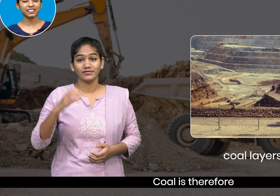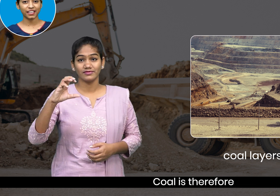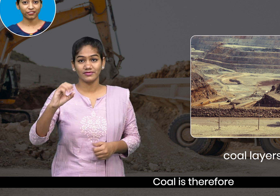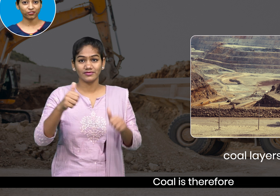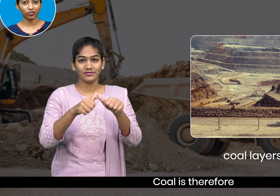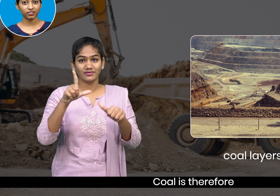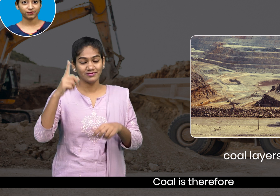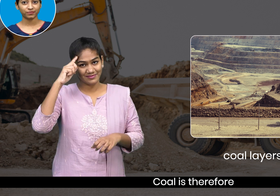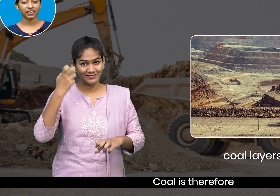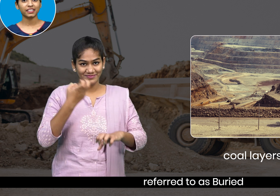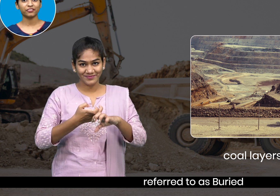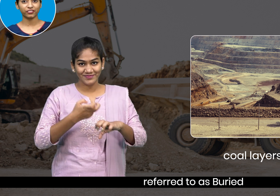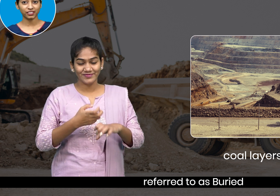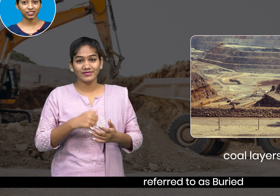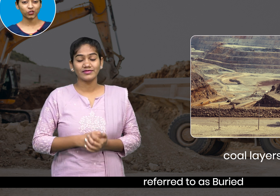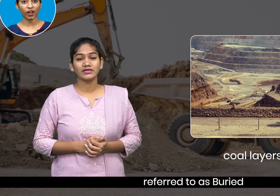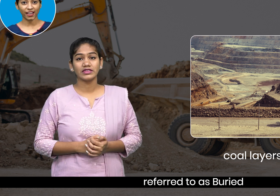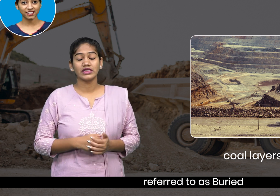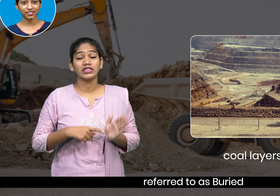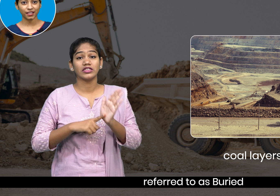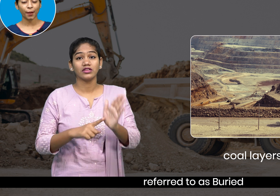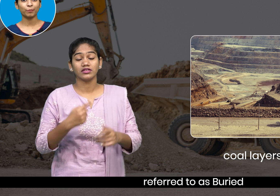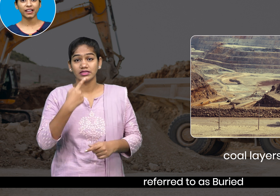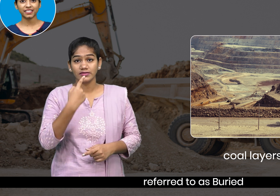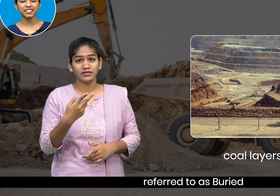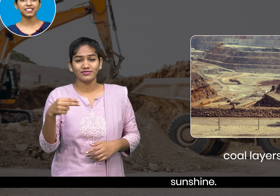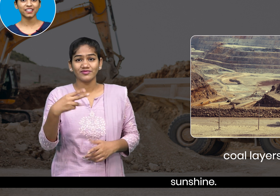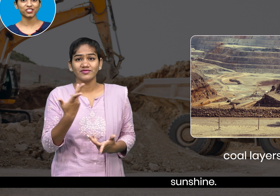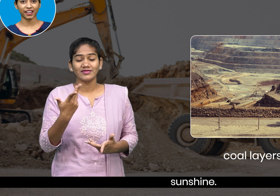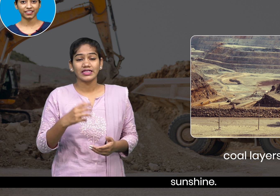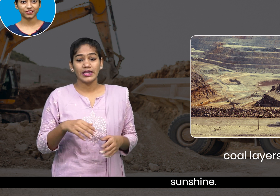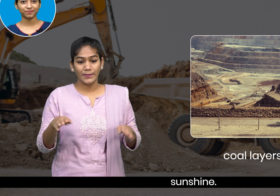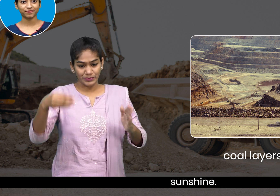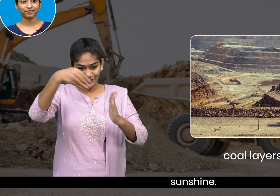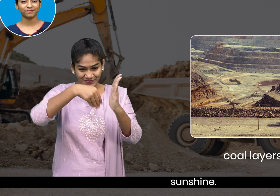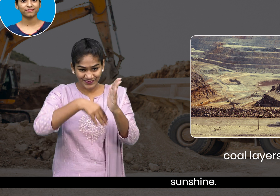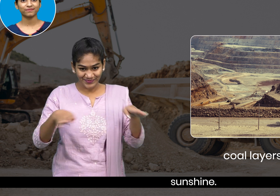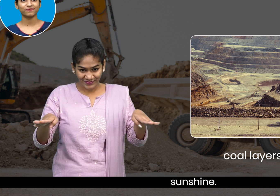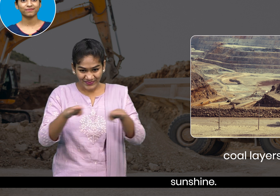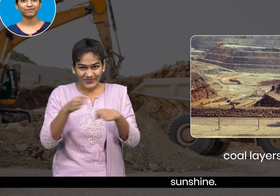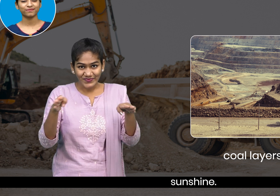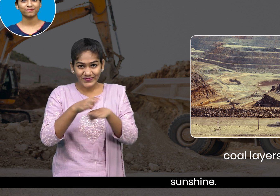Coal is therefore referred to as buried sunshine.